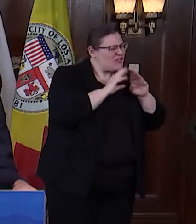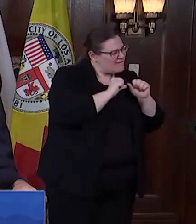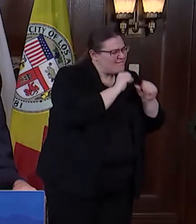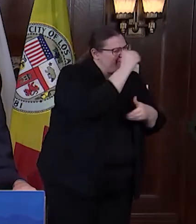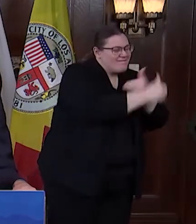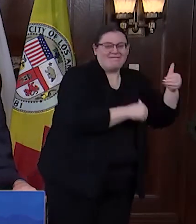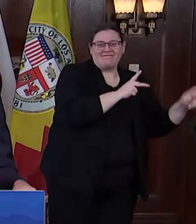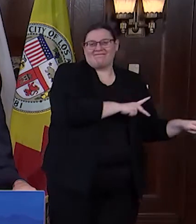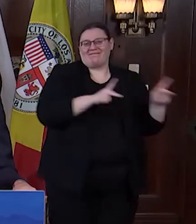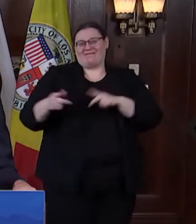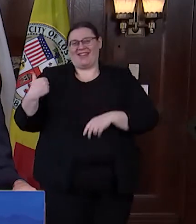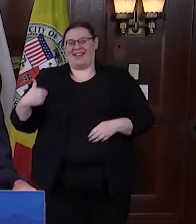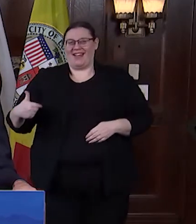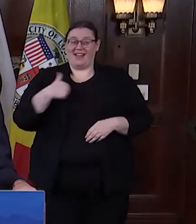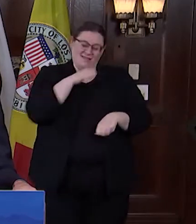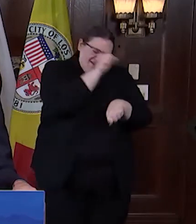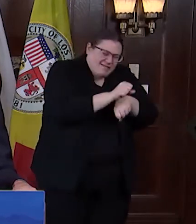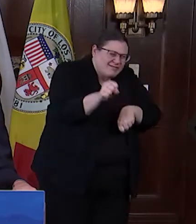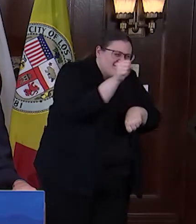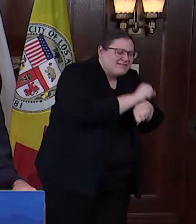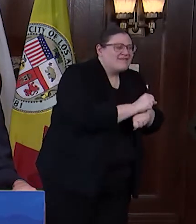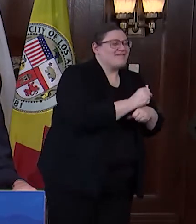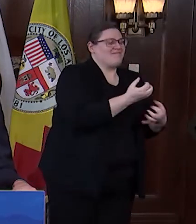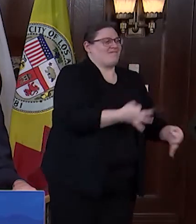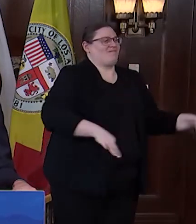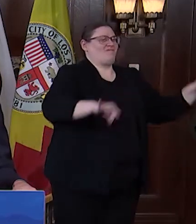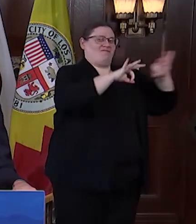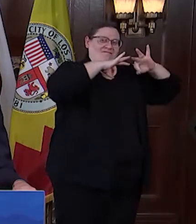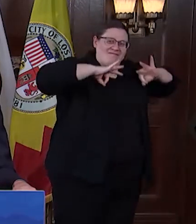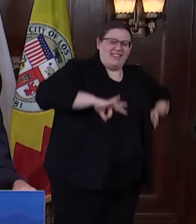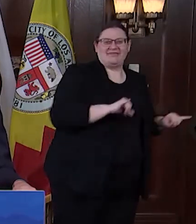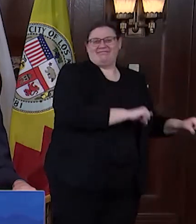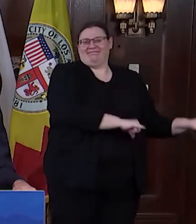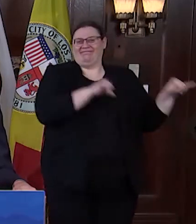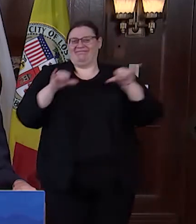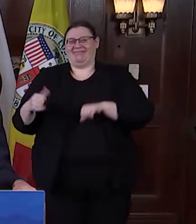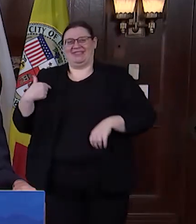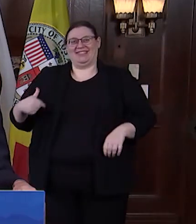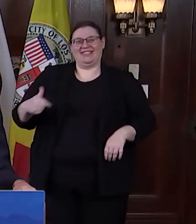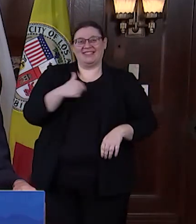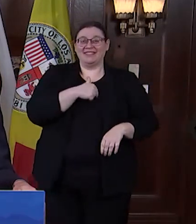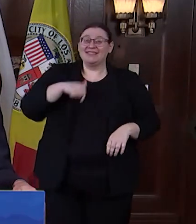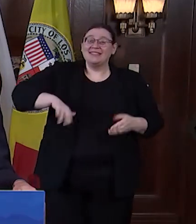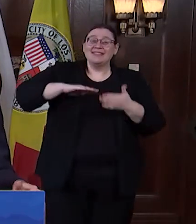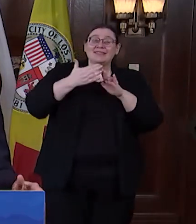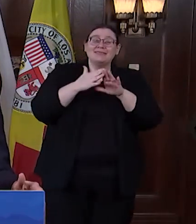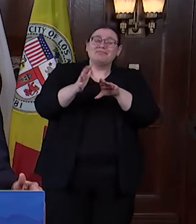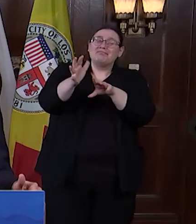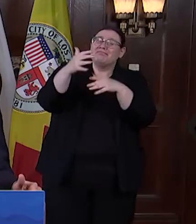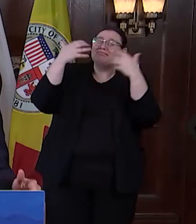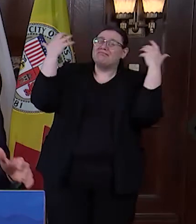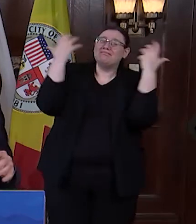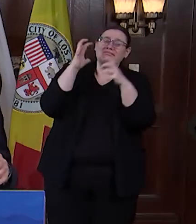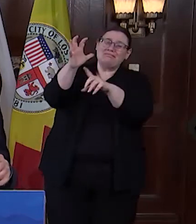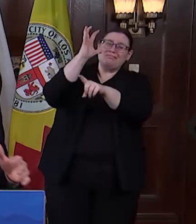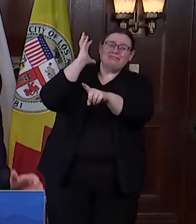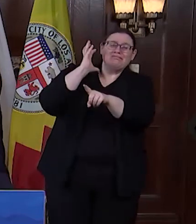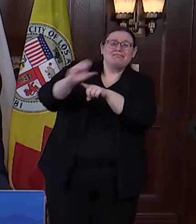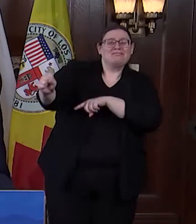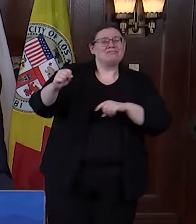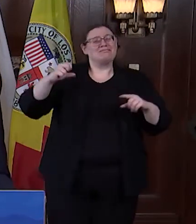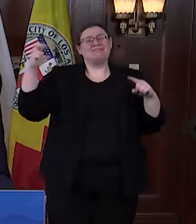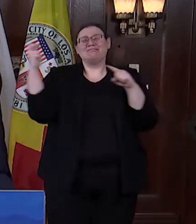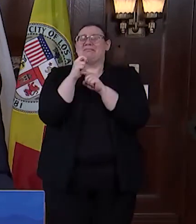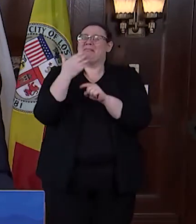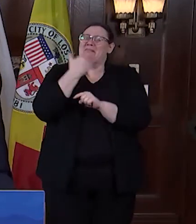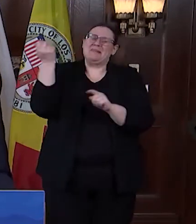that hard work pays off. We are the most incredible city, with the best folks anywhere in